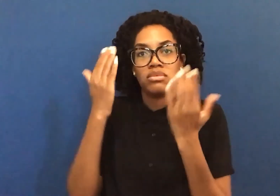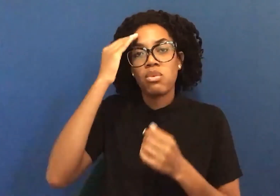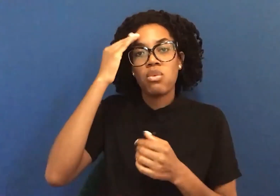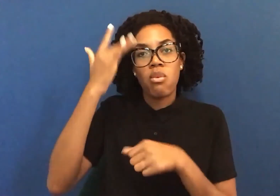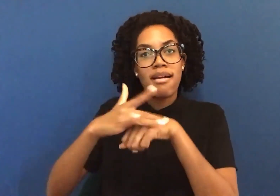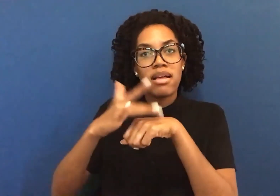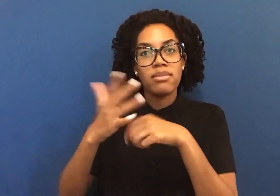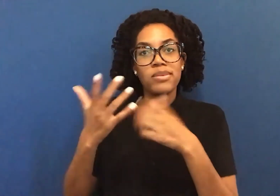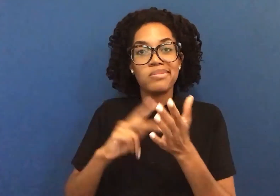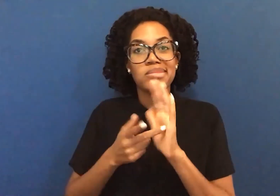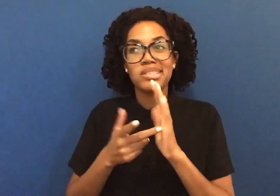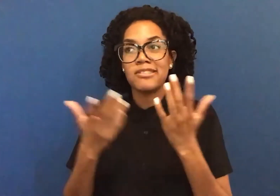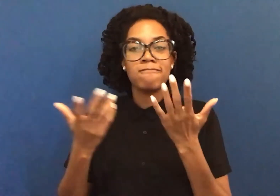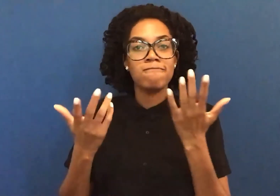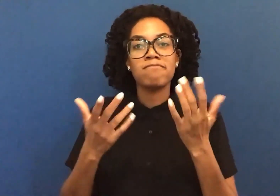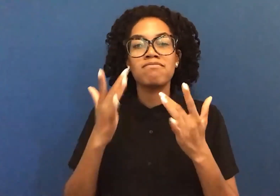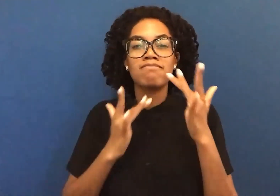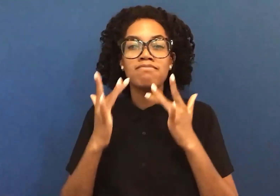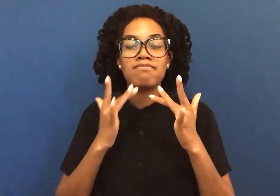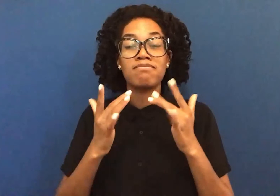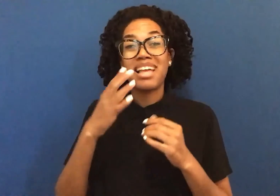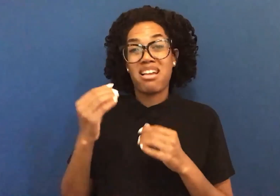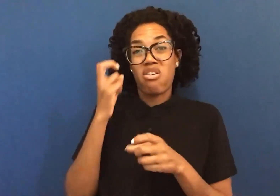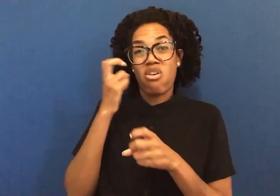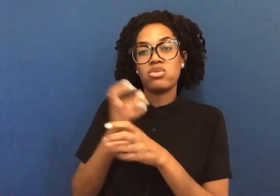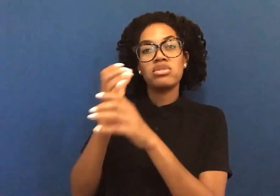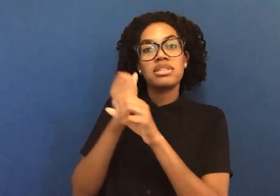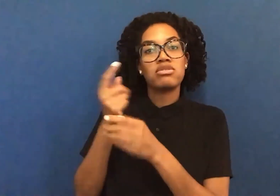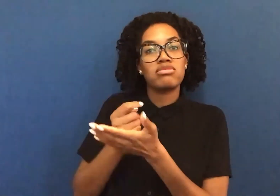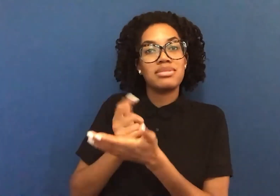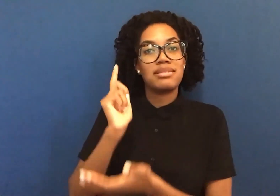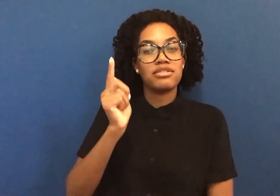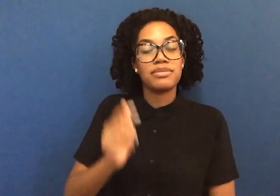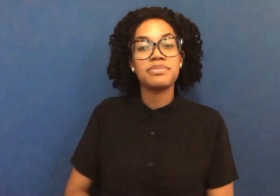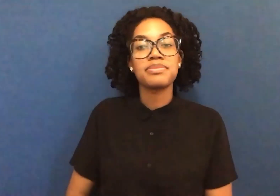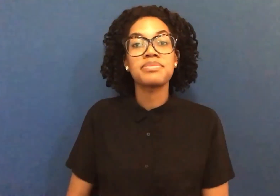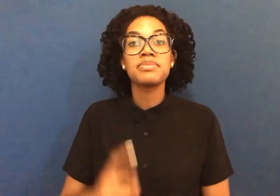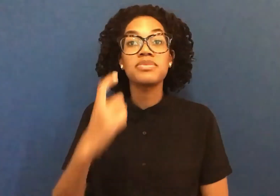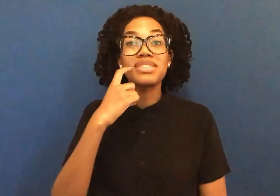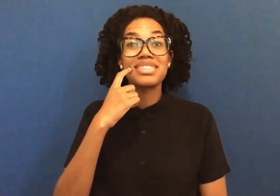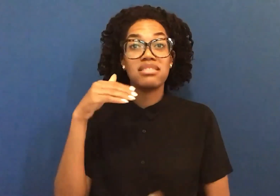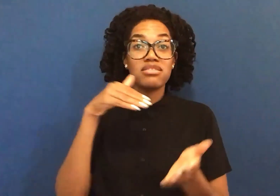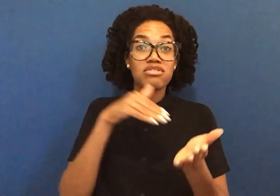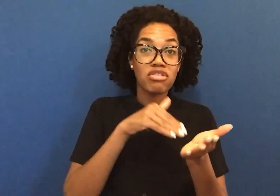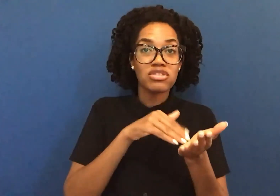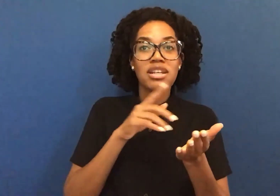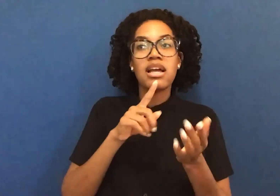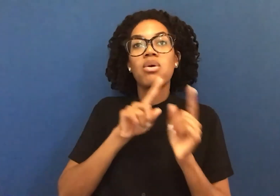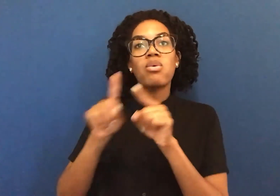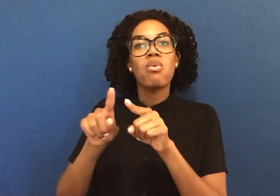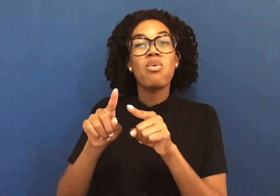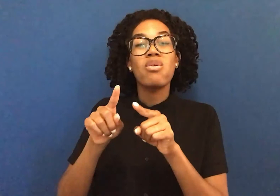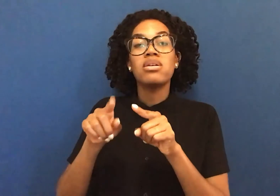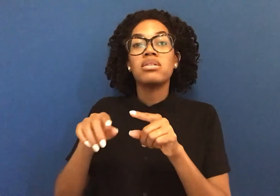treatment. Until late July, providers, healthcare providers, doctors, and other providers had to complete about 5 hours of paperwork